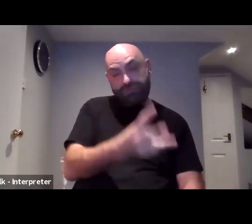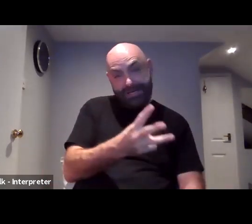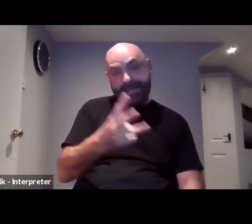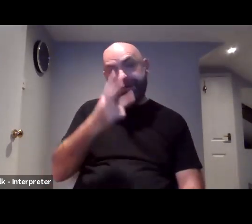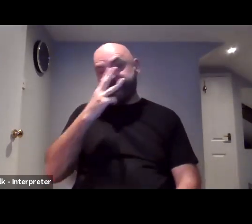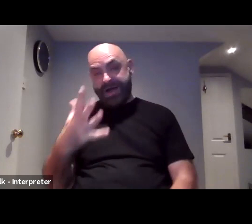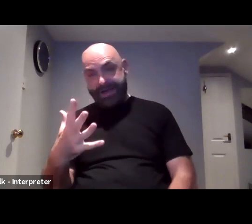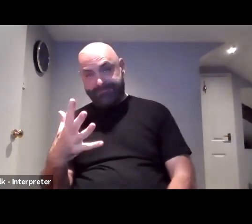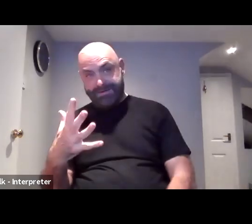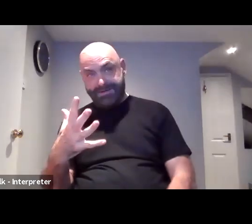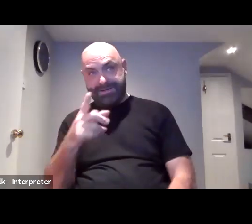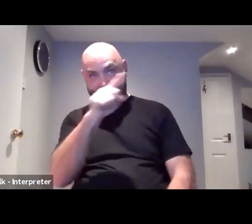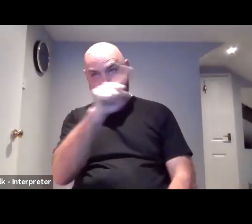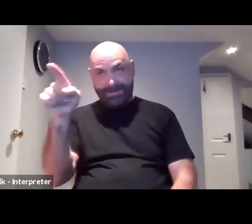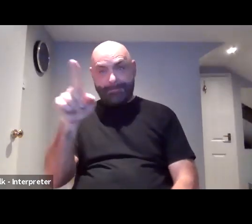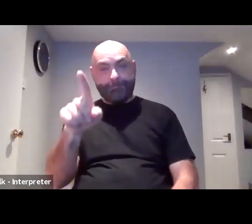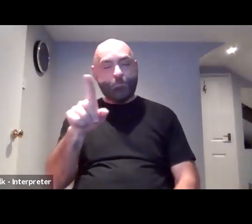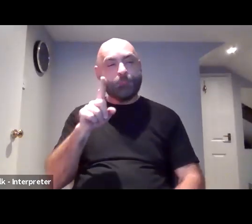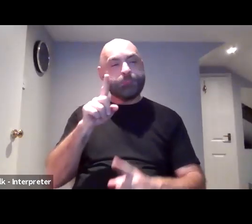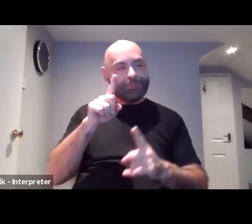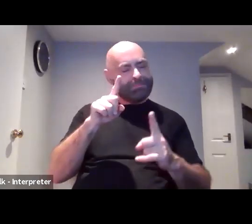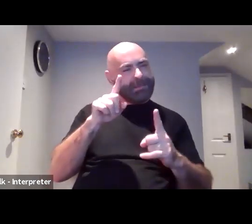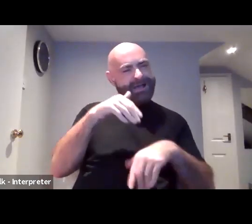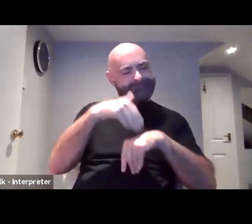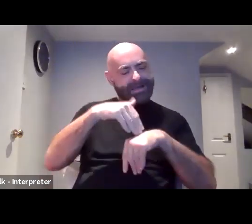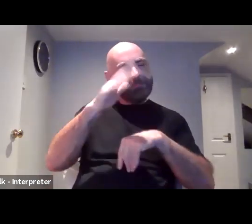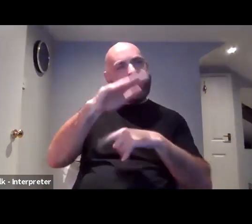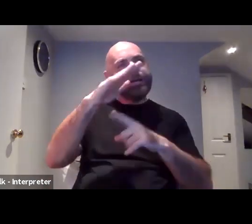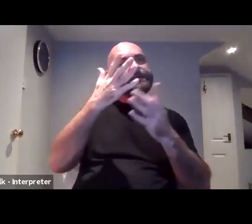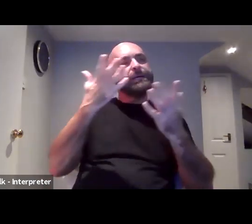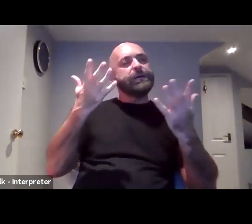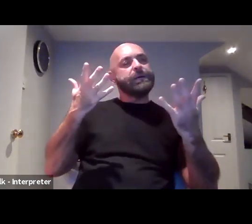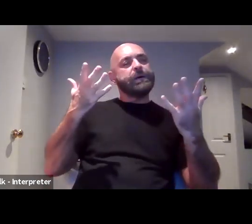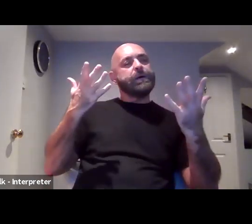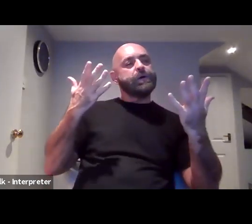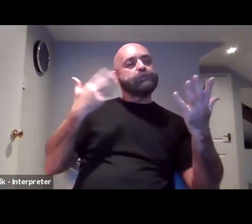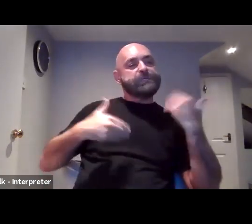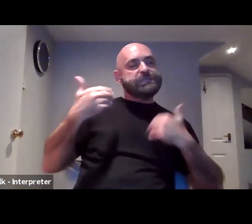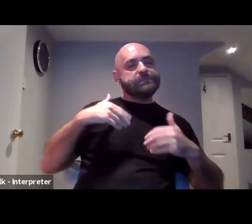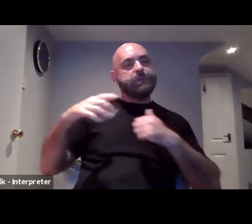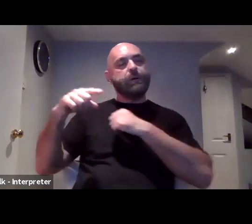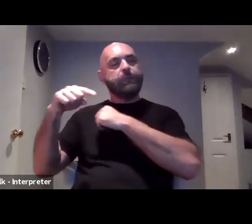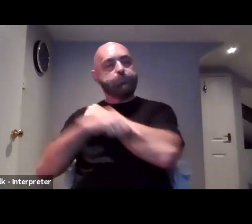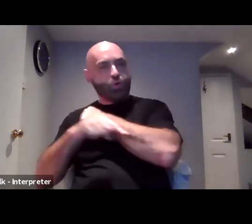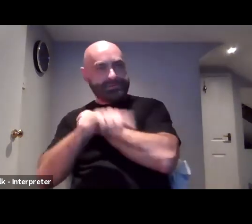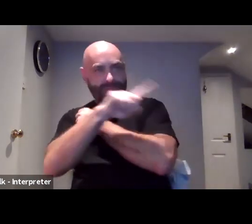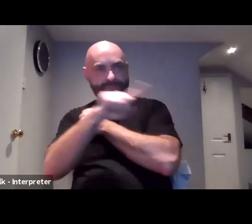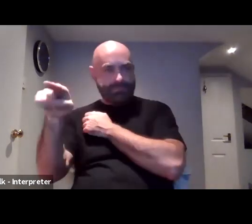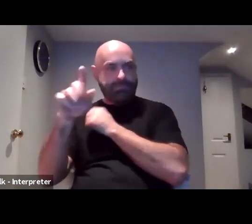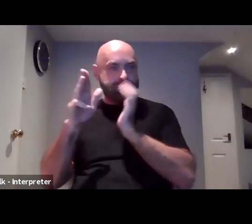5 by the socioeconomic level of parents, richest, poorest.